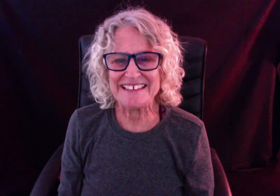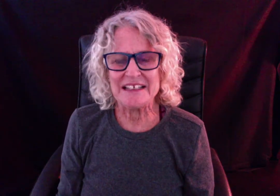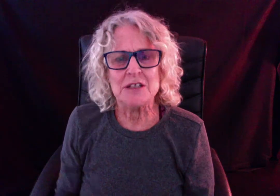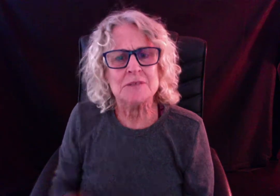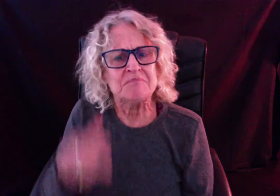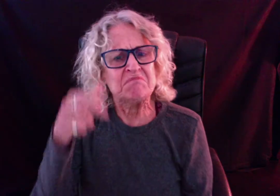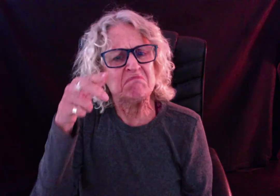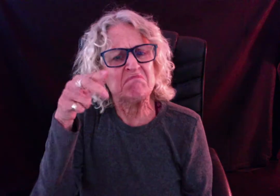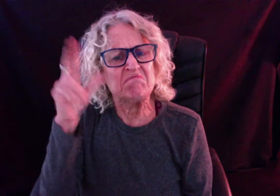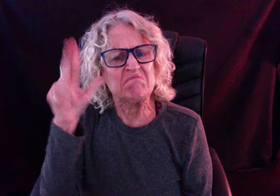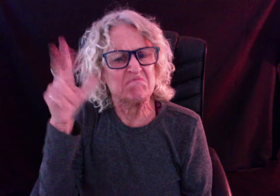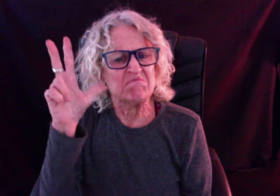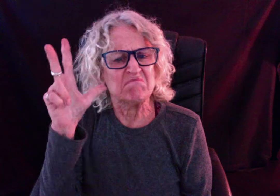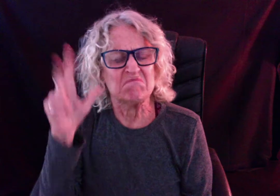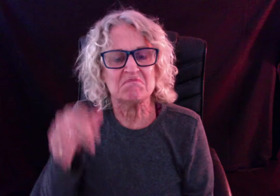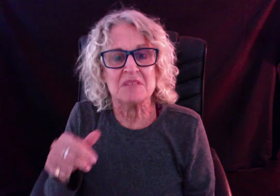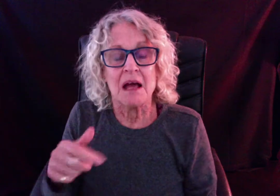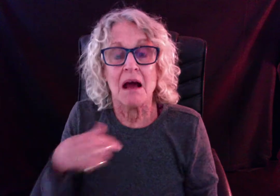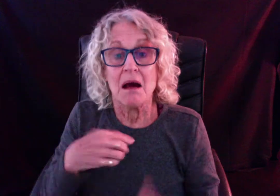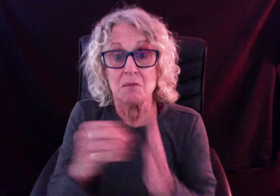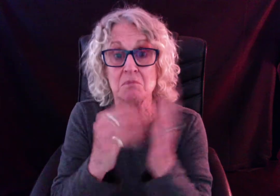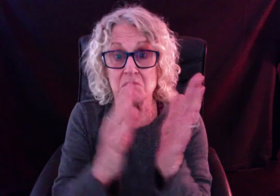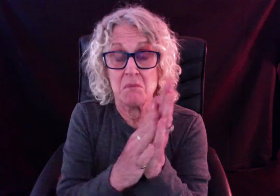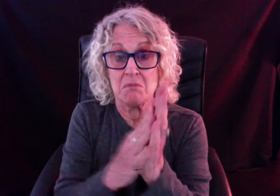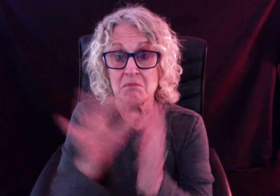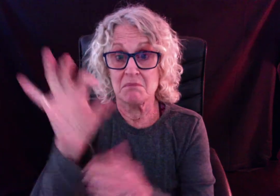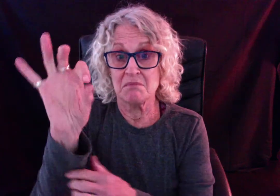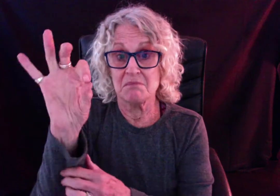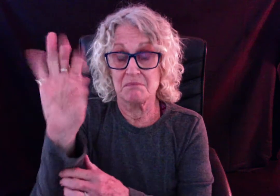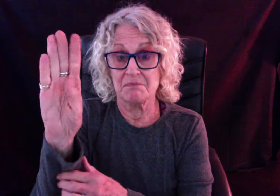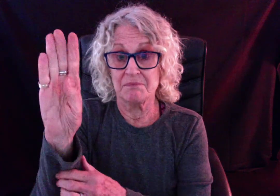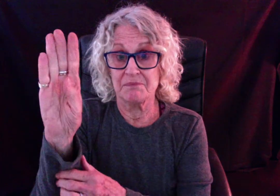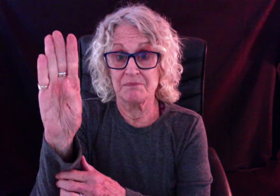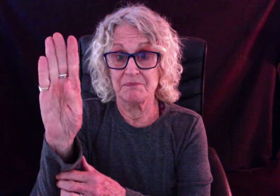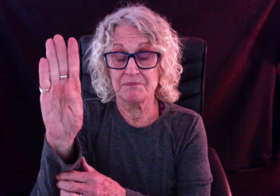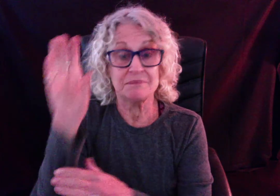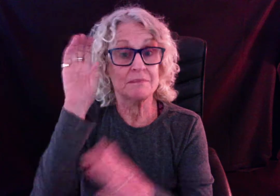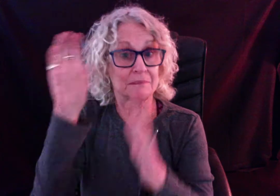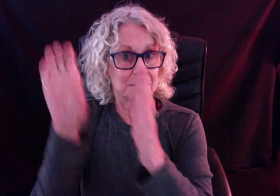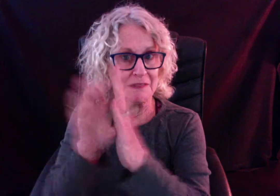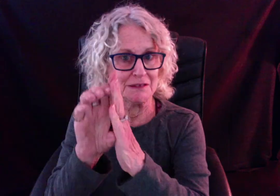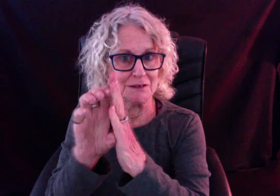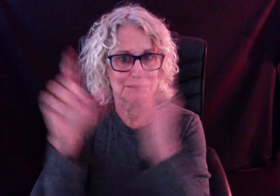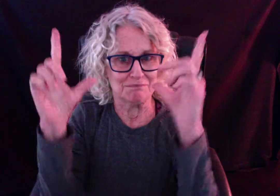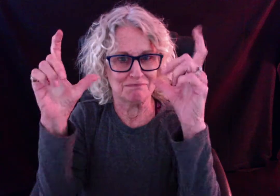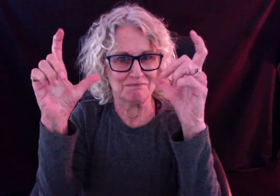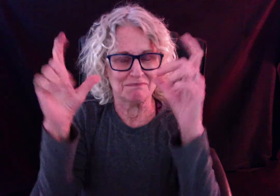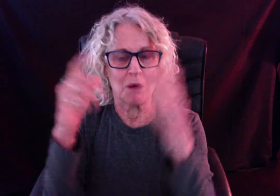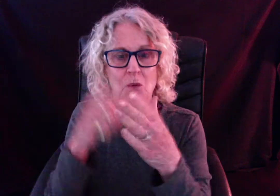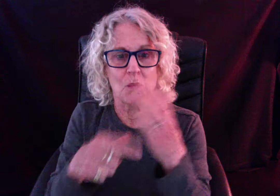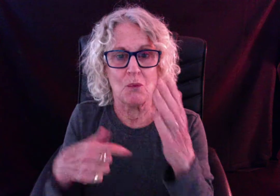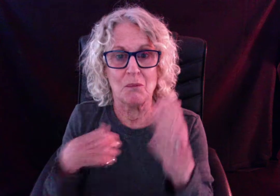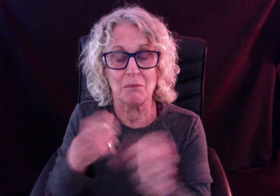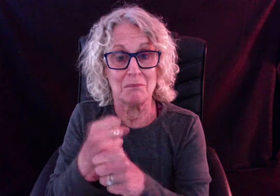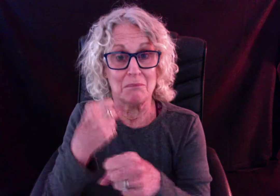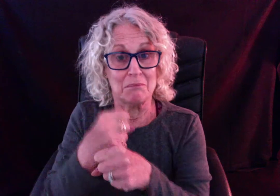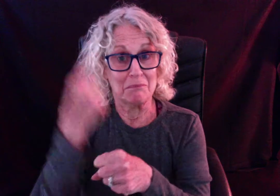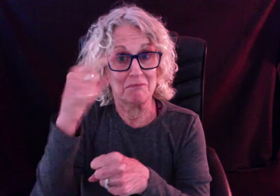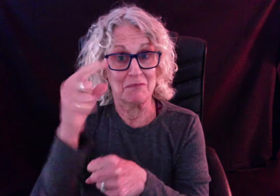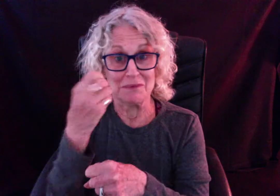ago, I posted on Facebook pictures of what I made for dinner, and they're